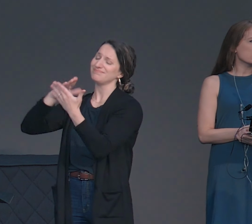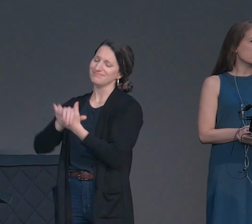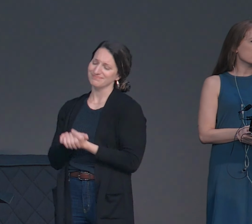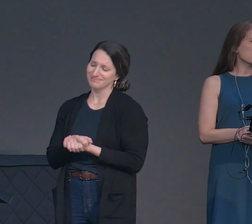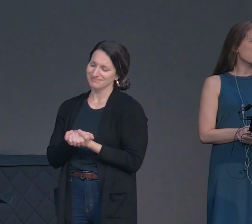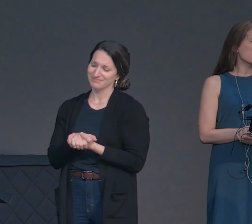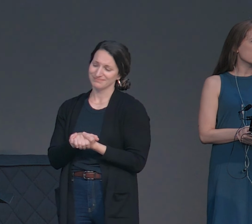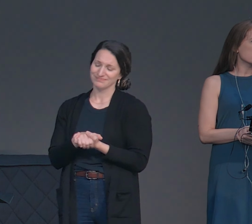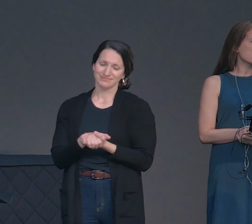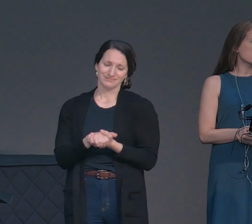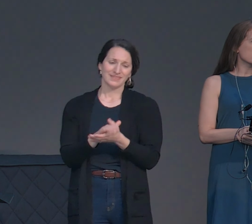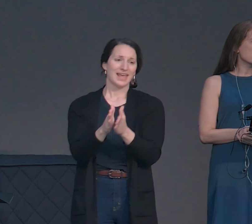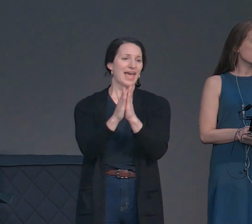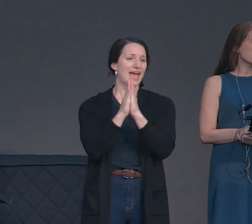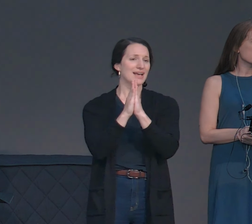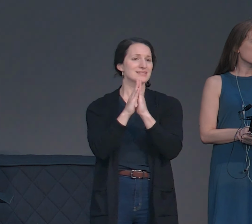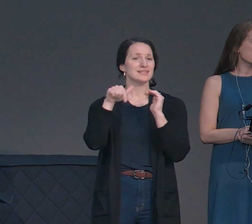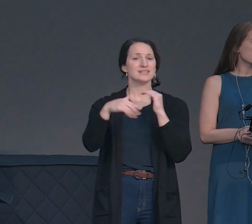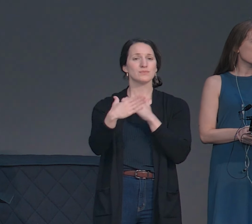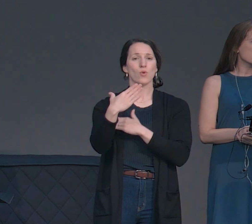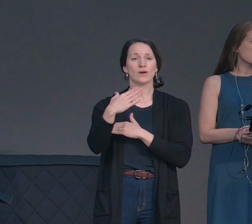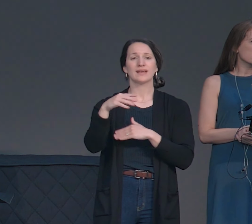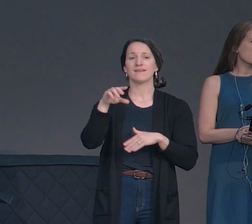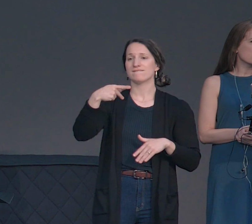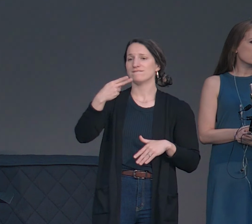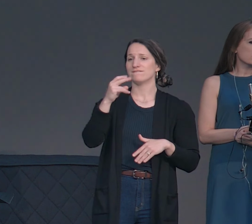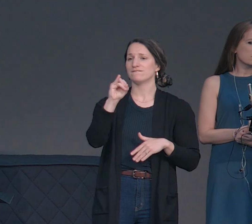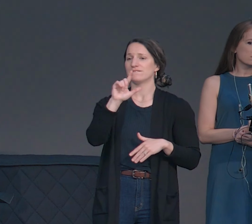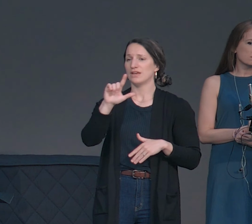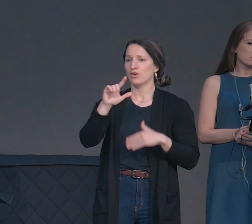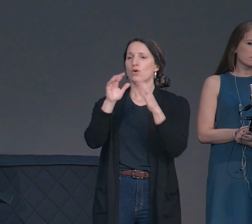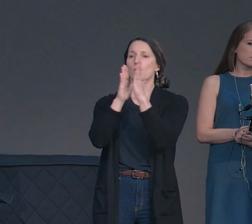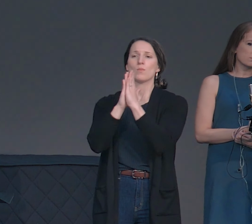I would like to ask for one of our deacons, Phil Flagger, to pray for the bread.